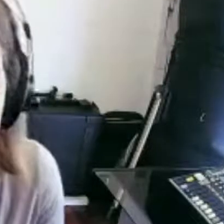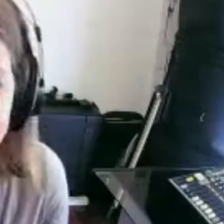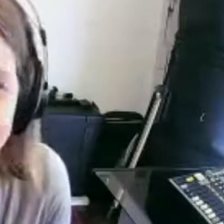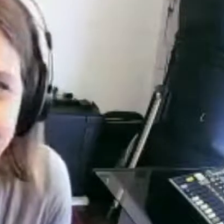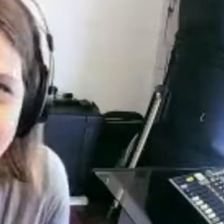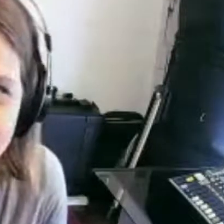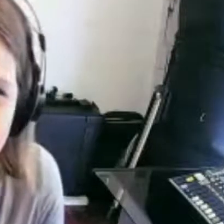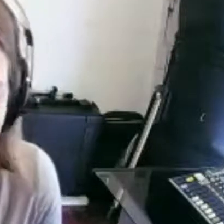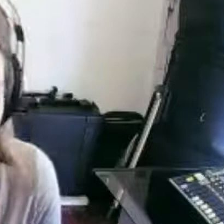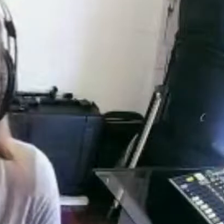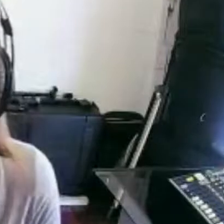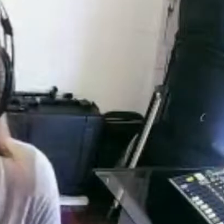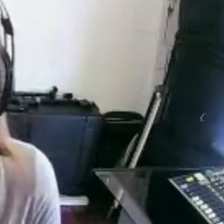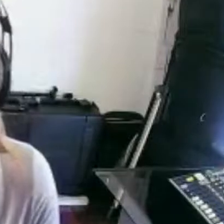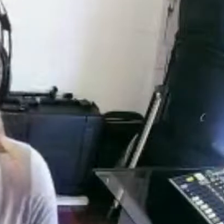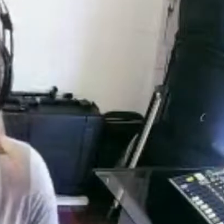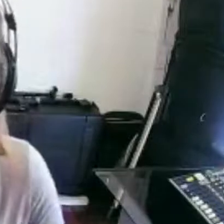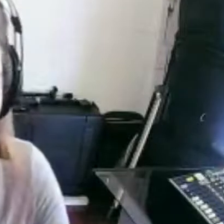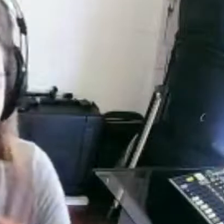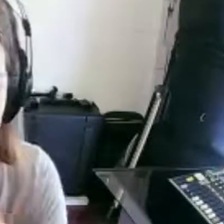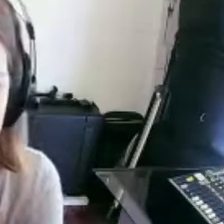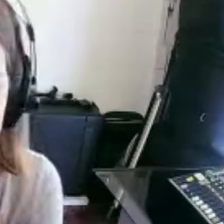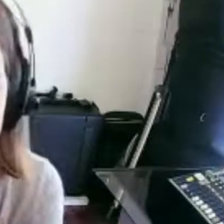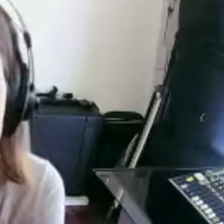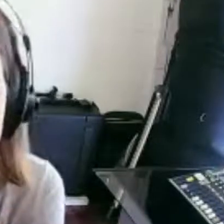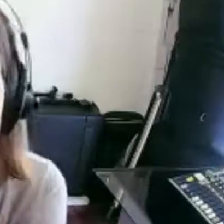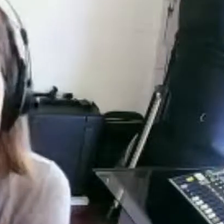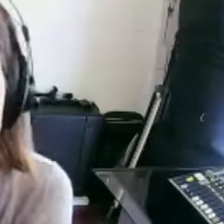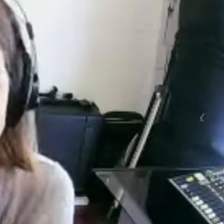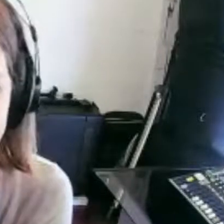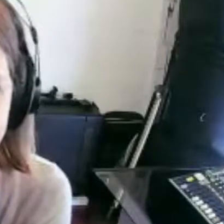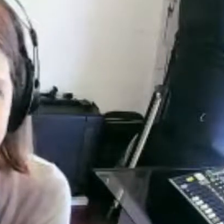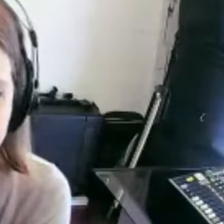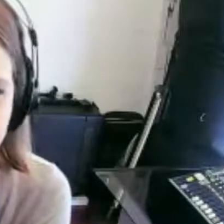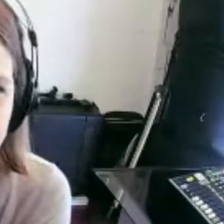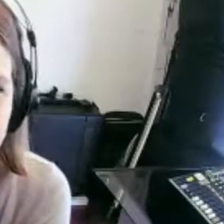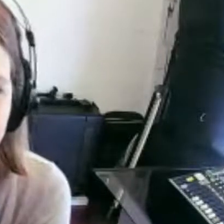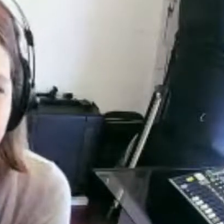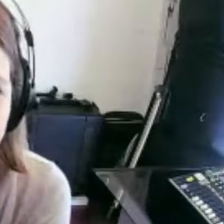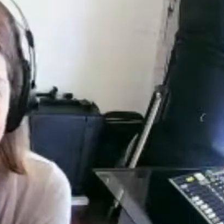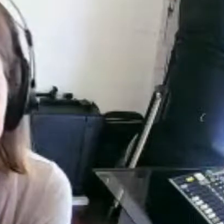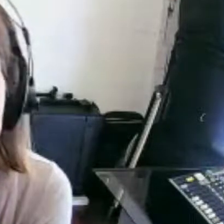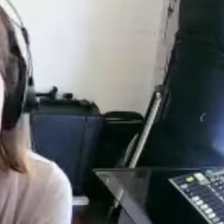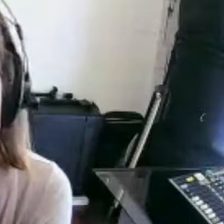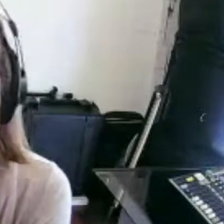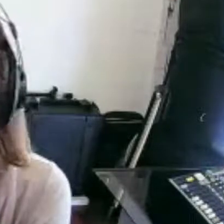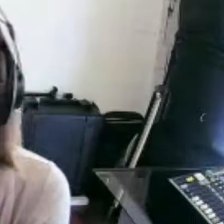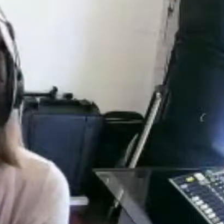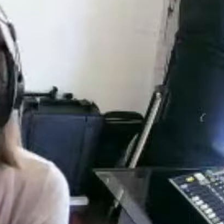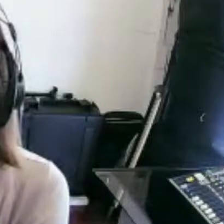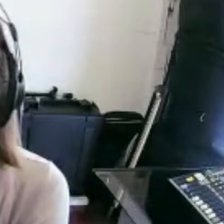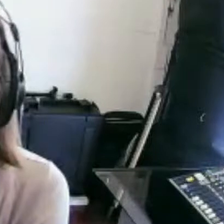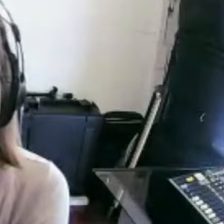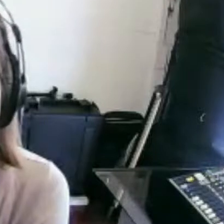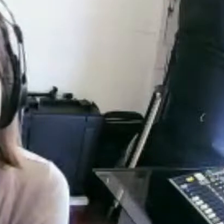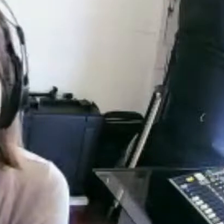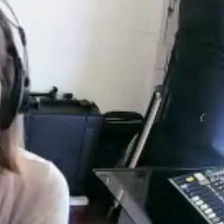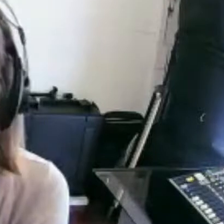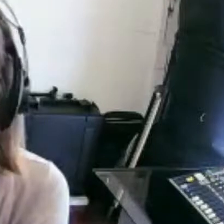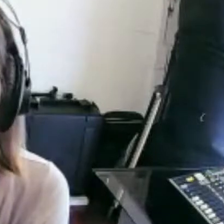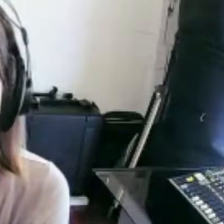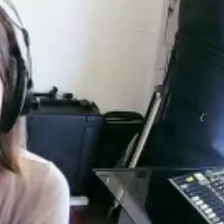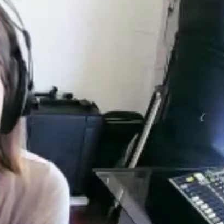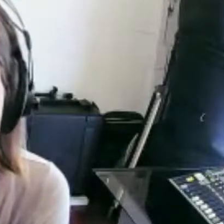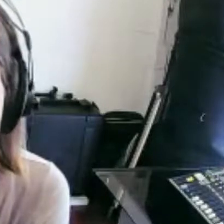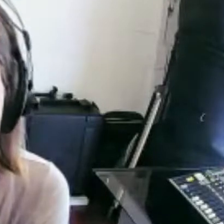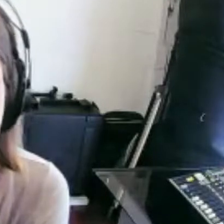why not? When you're friends with awesome people, you might as well have their voices shared. So, thank you so much for everybody that watched. Thank